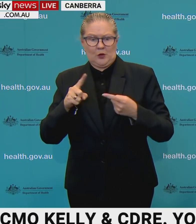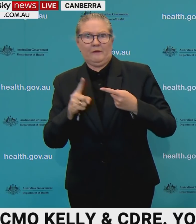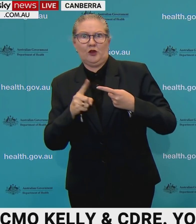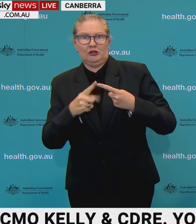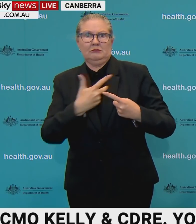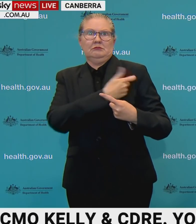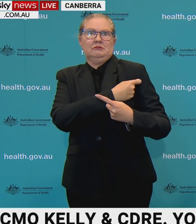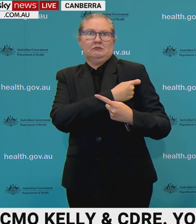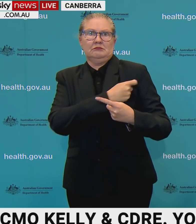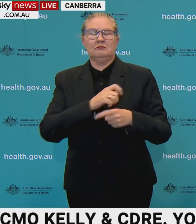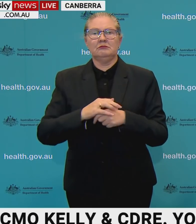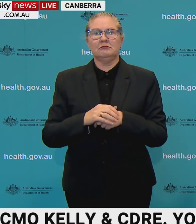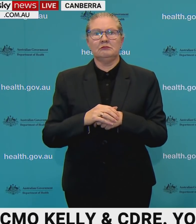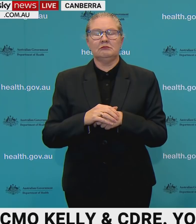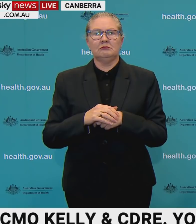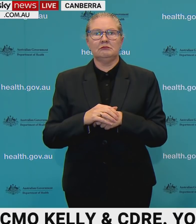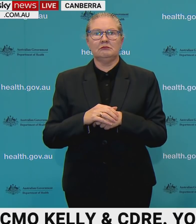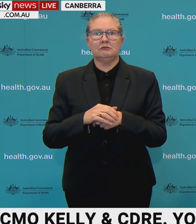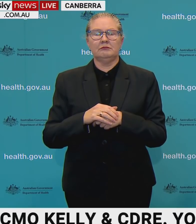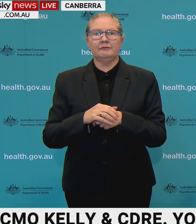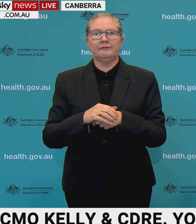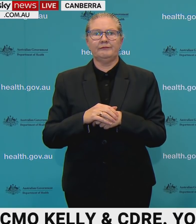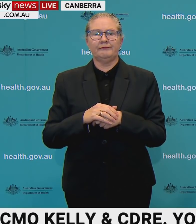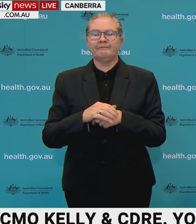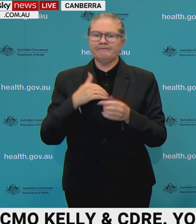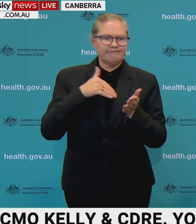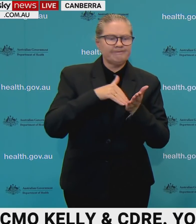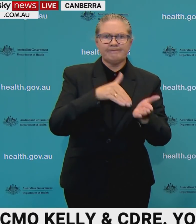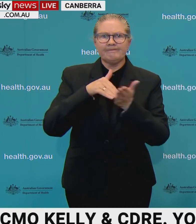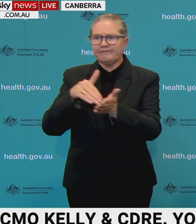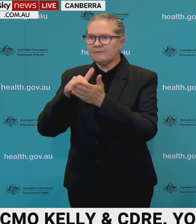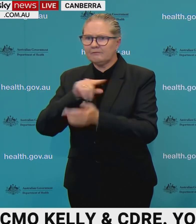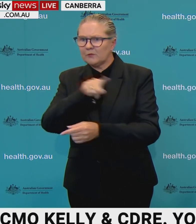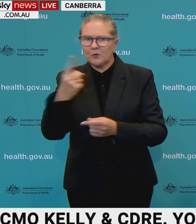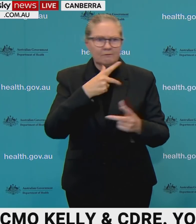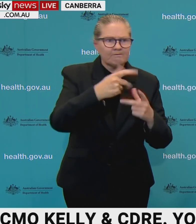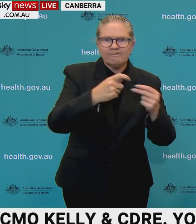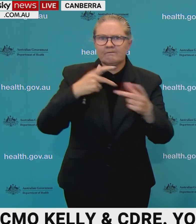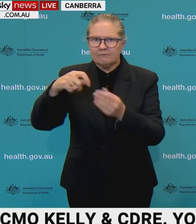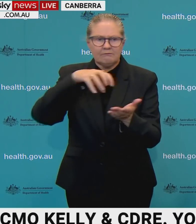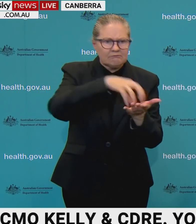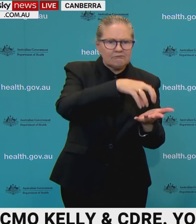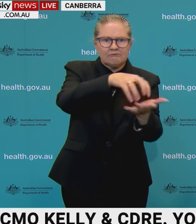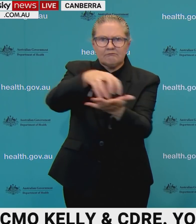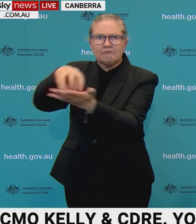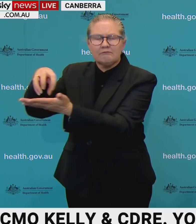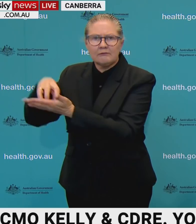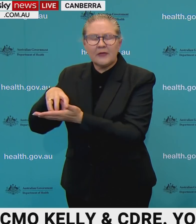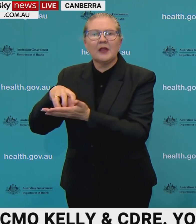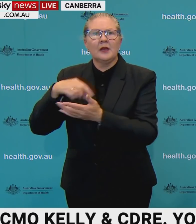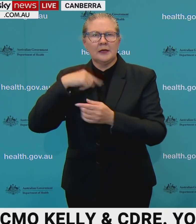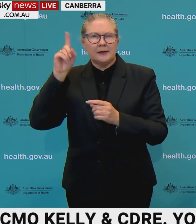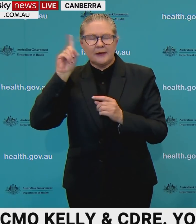of vaccine. Apart from supporting existing vaccination sites, our focus at the moment is continuing